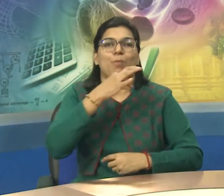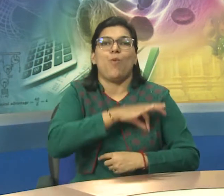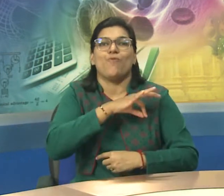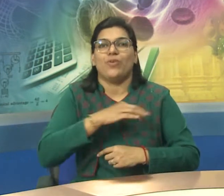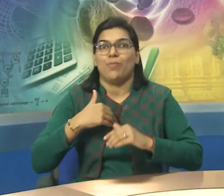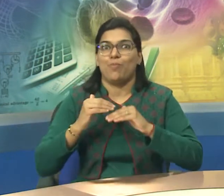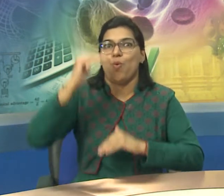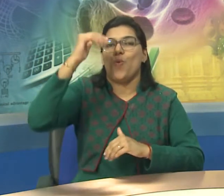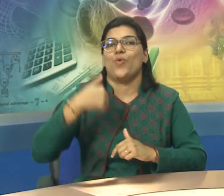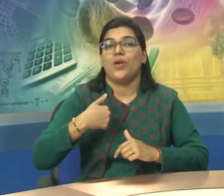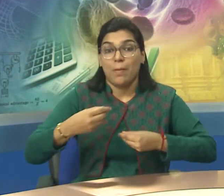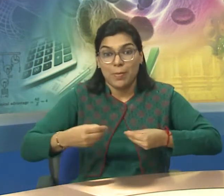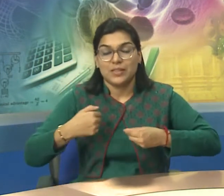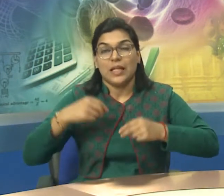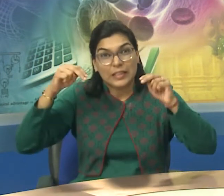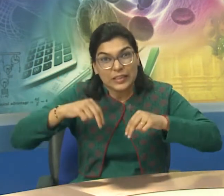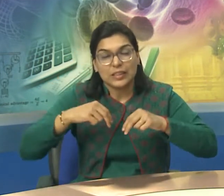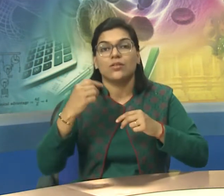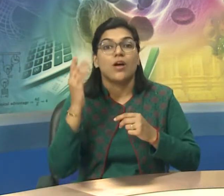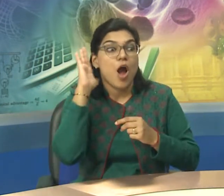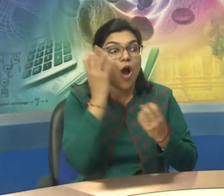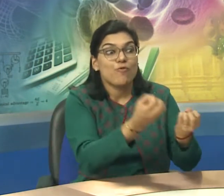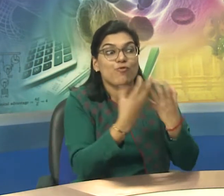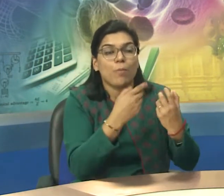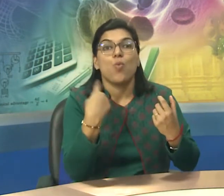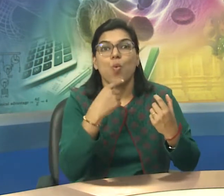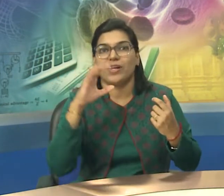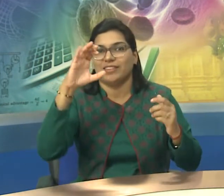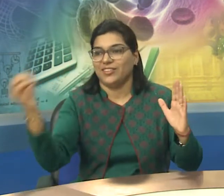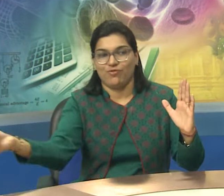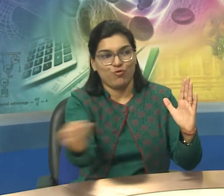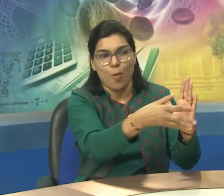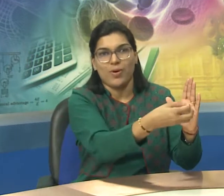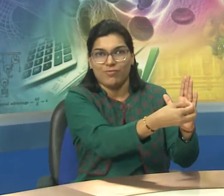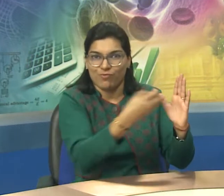and grow their business and earn more profit in the same branch they are working in.